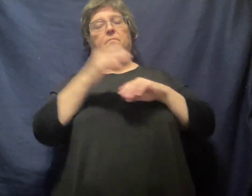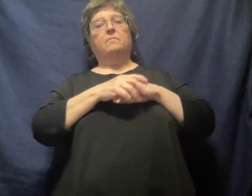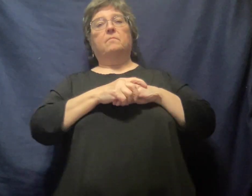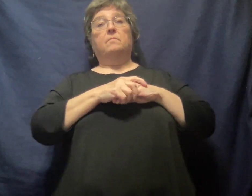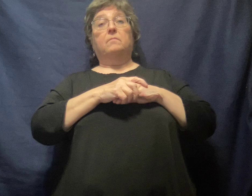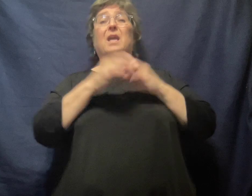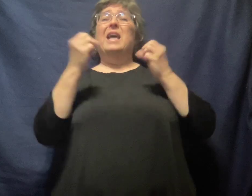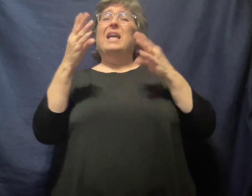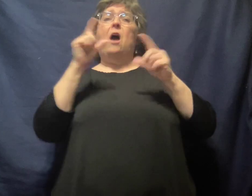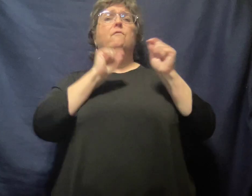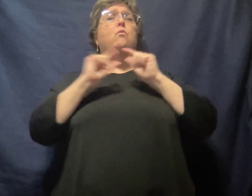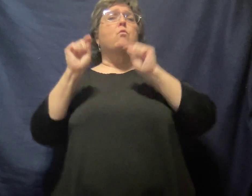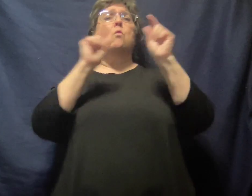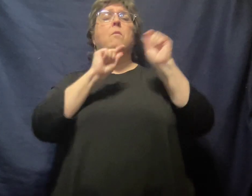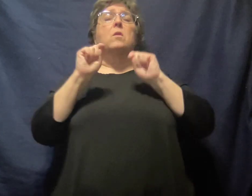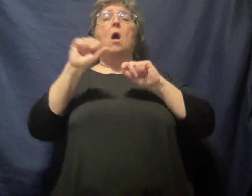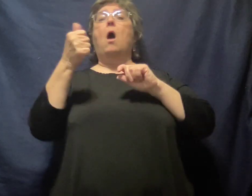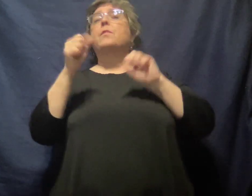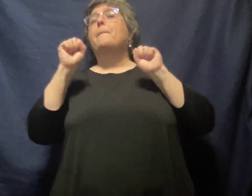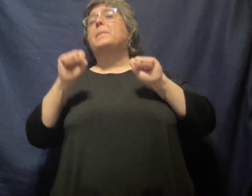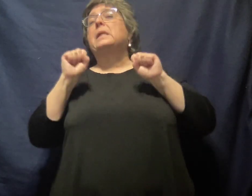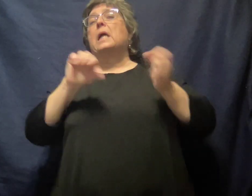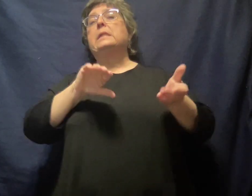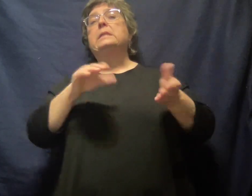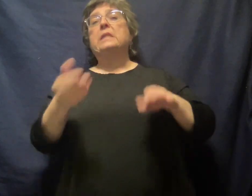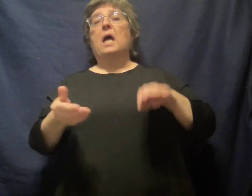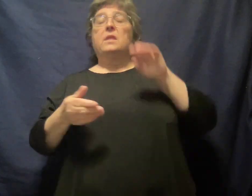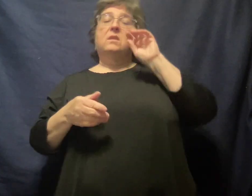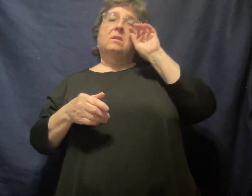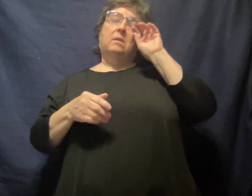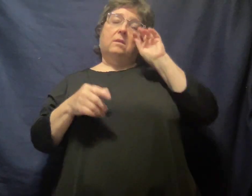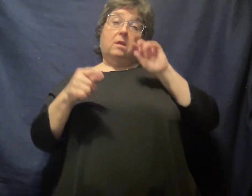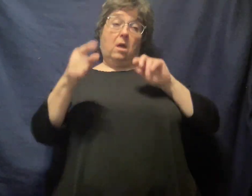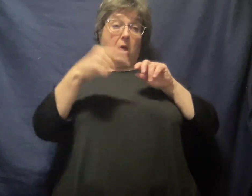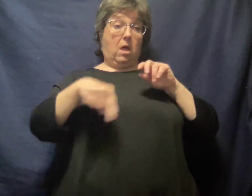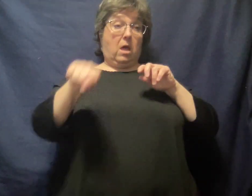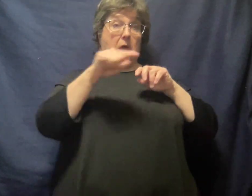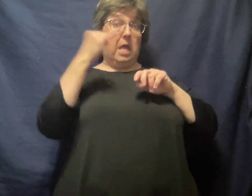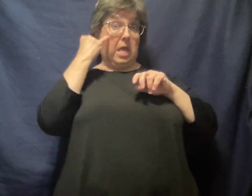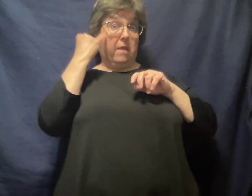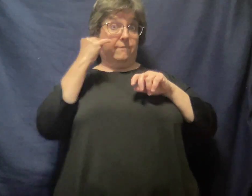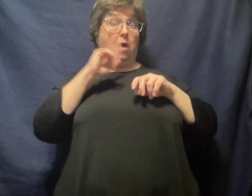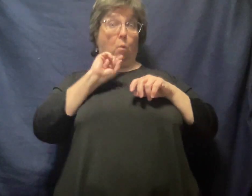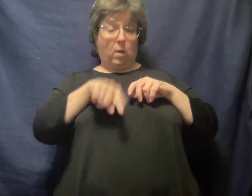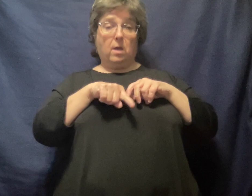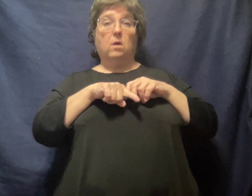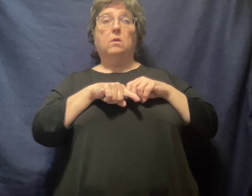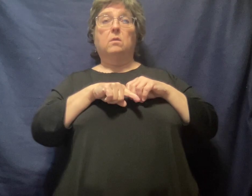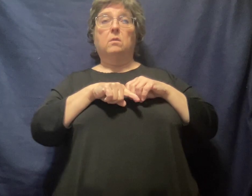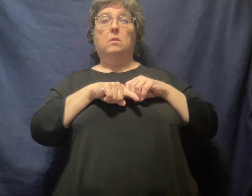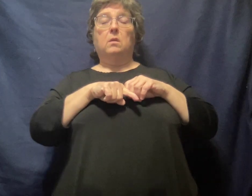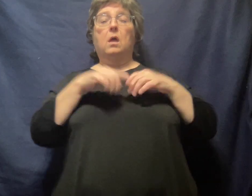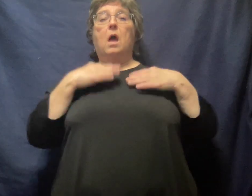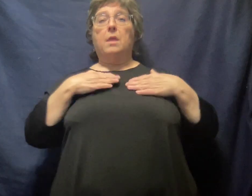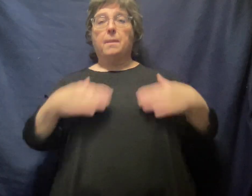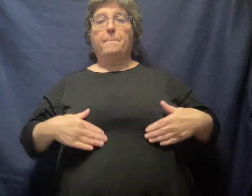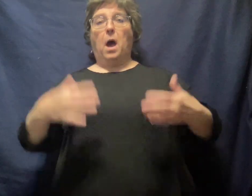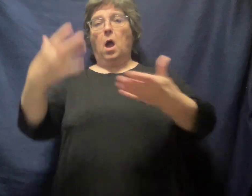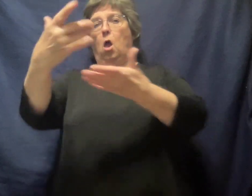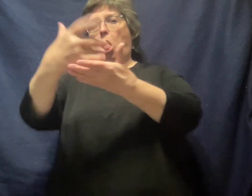Lots of rumors out there about other potential deaths, and as those, if they are real, and those bodies are collected, they will be taken to hospitals